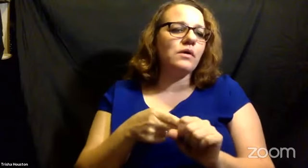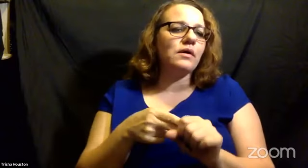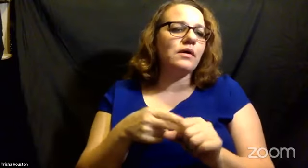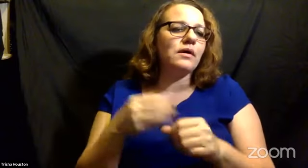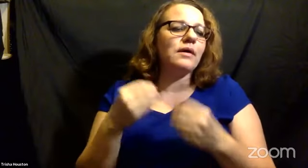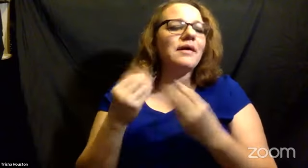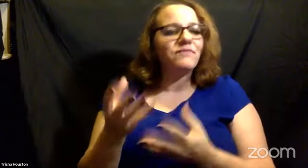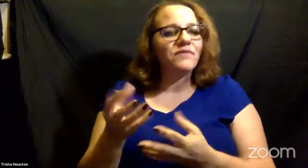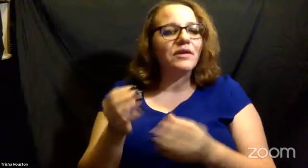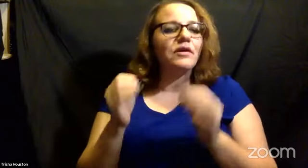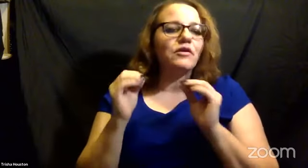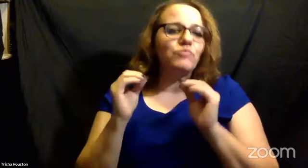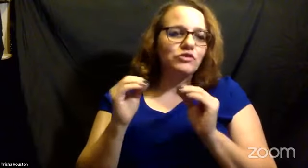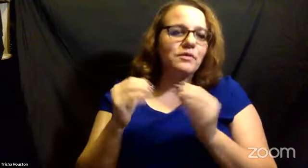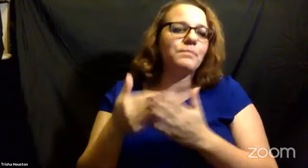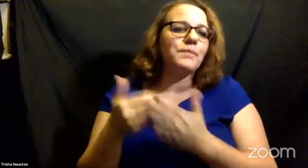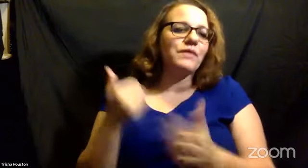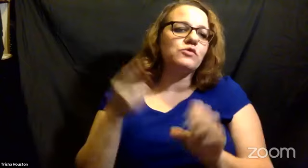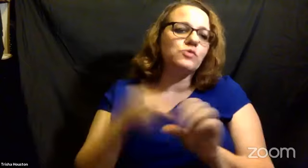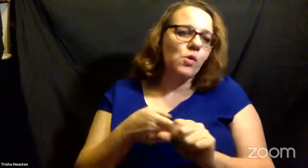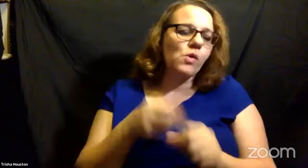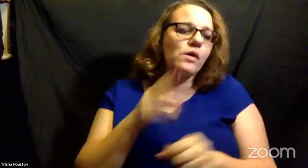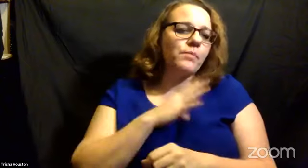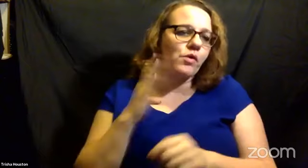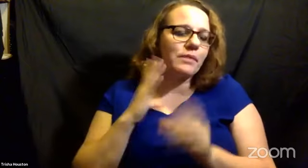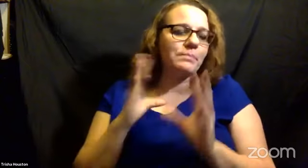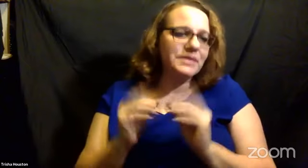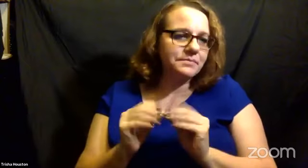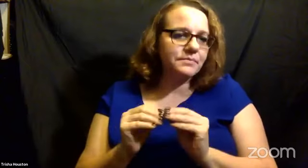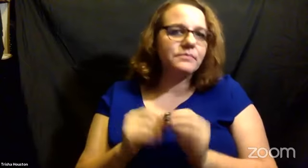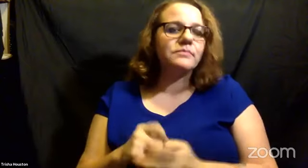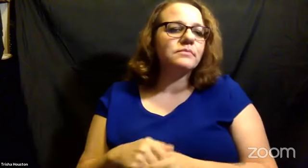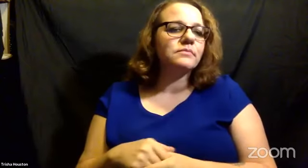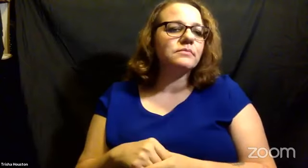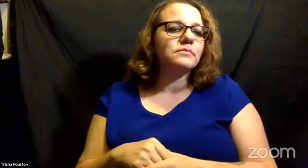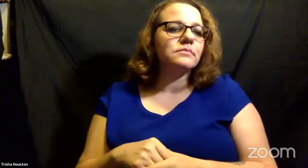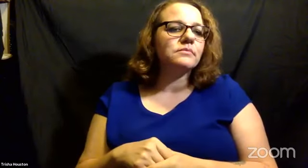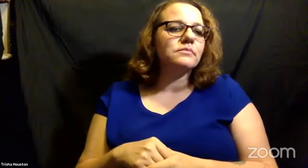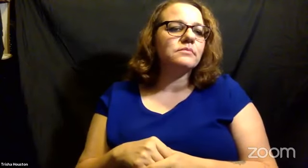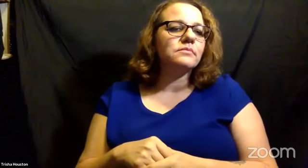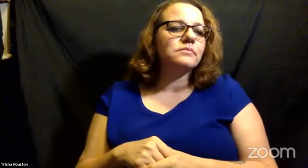If people need to learn how to join and give instructions before joining a board meeting.